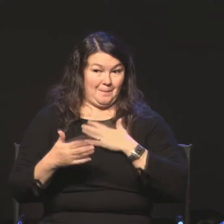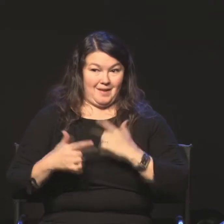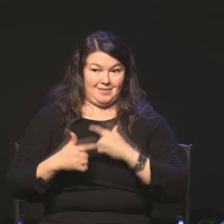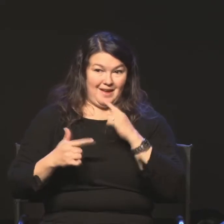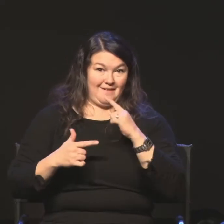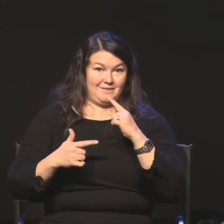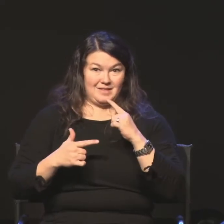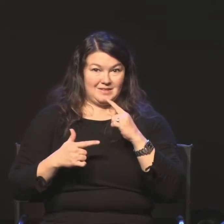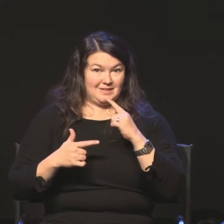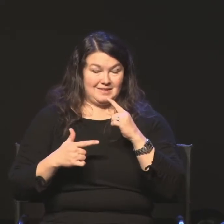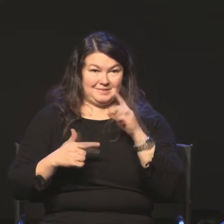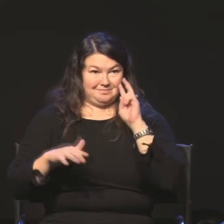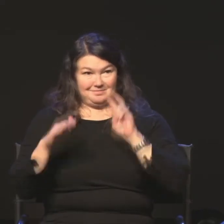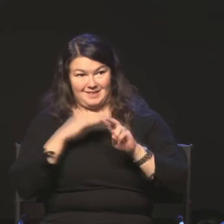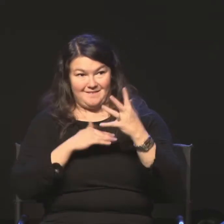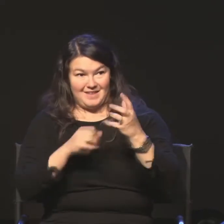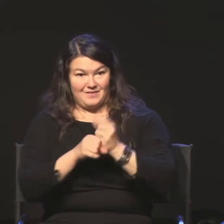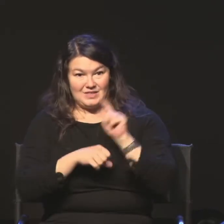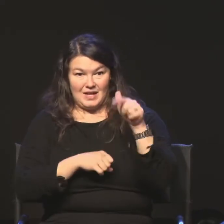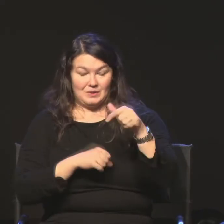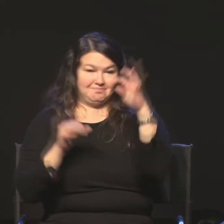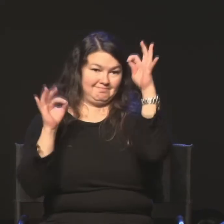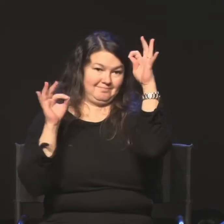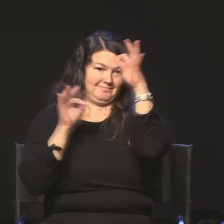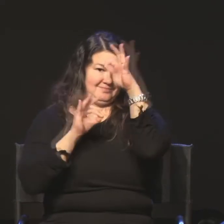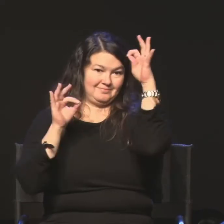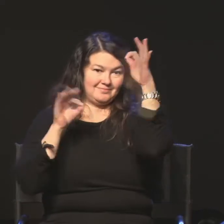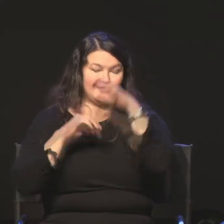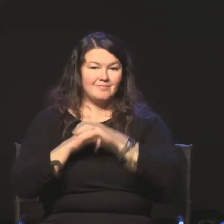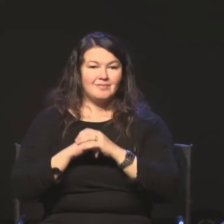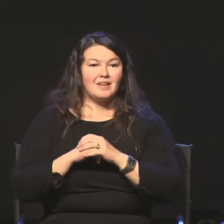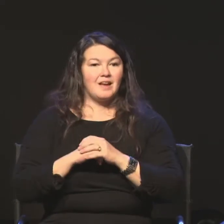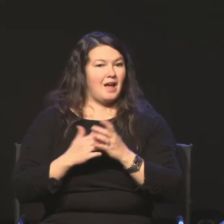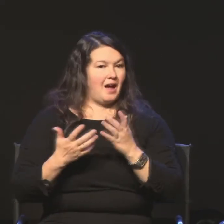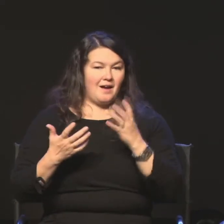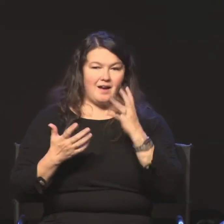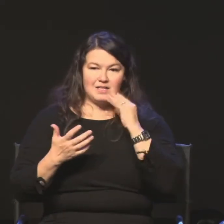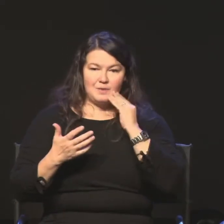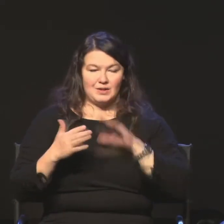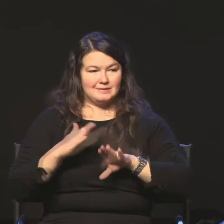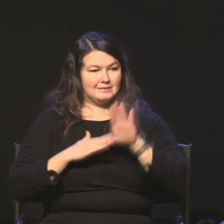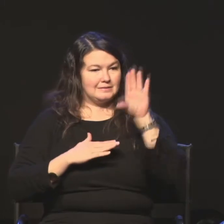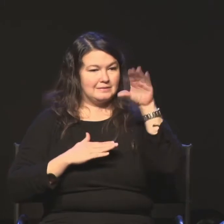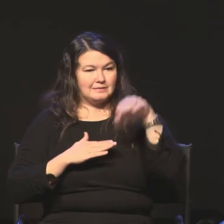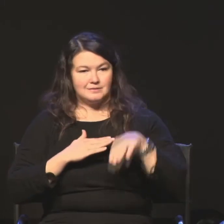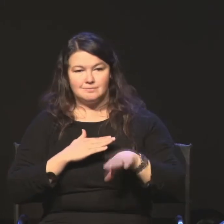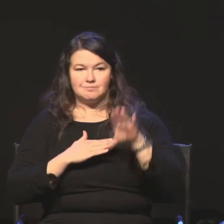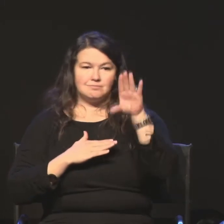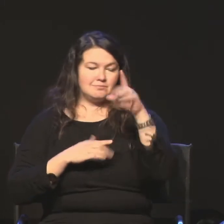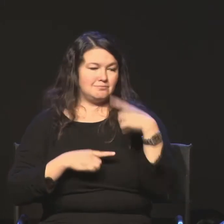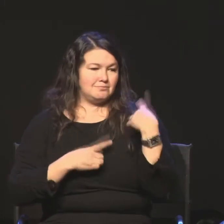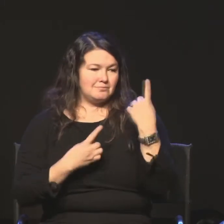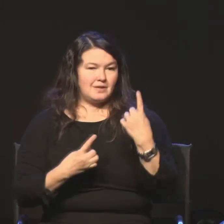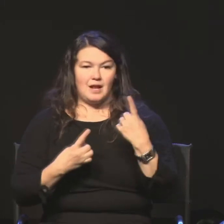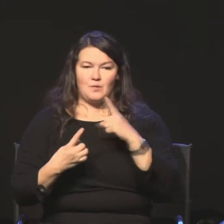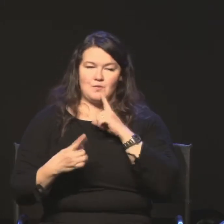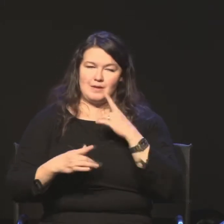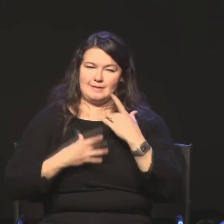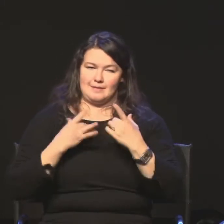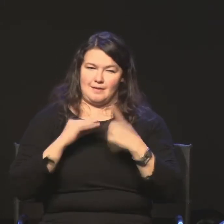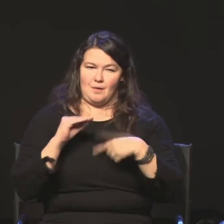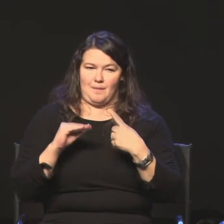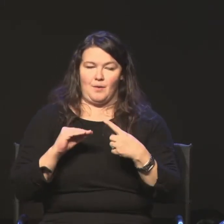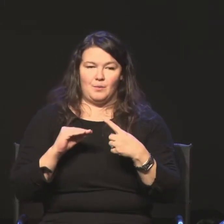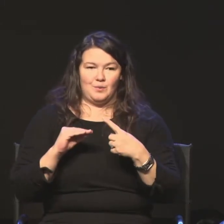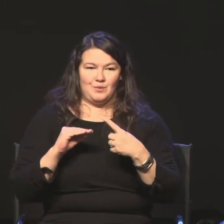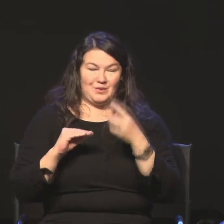look like in 5 years from now. So, and I've gone through highs and lows through that, and I'm really excited about what the future